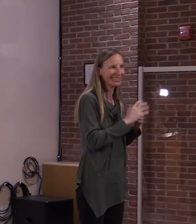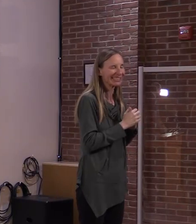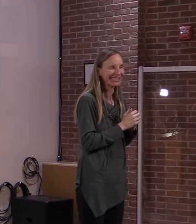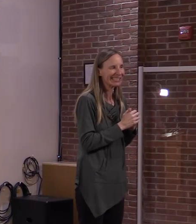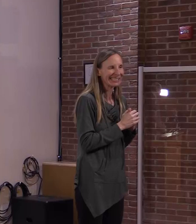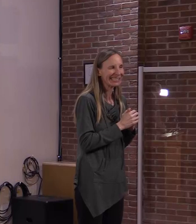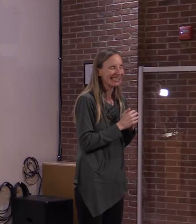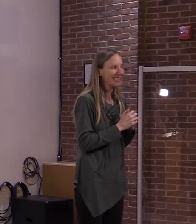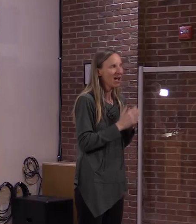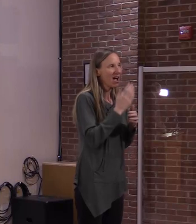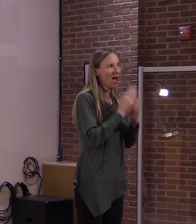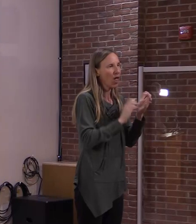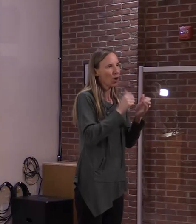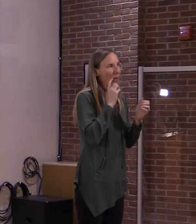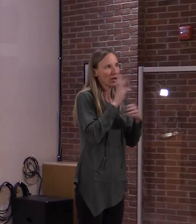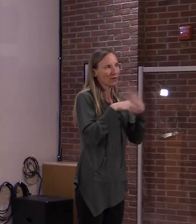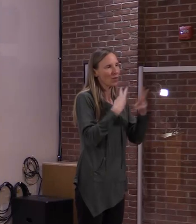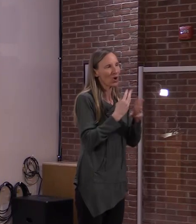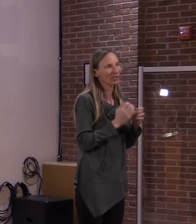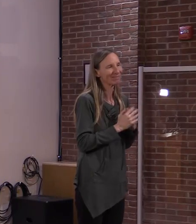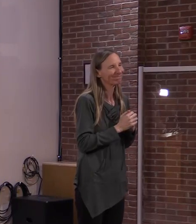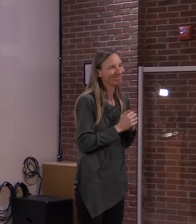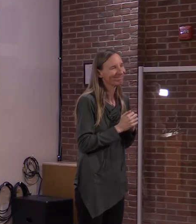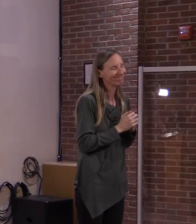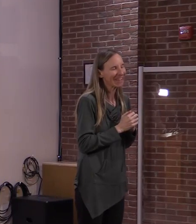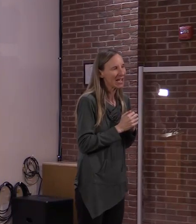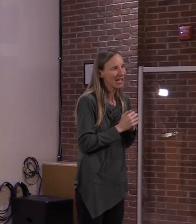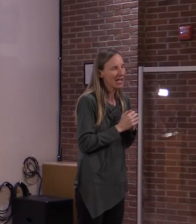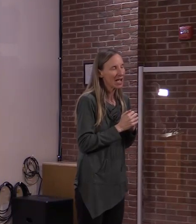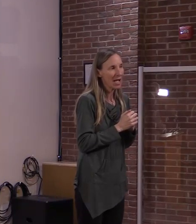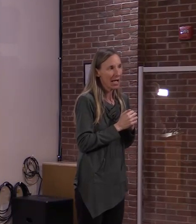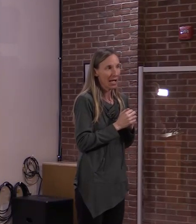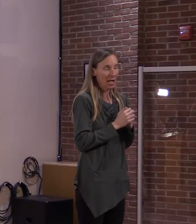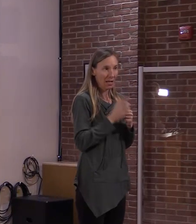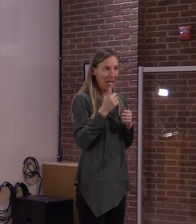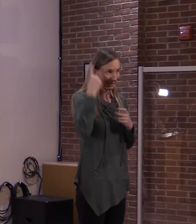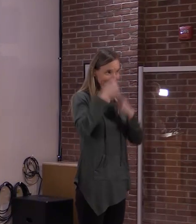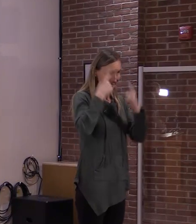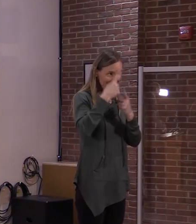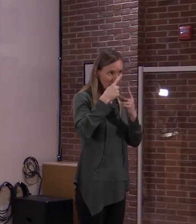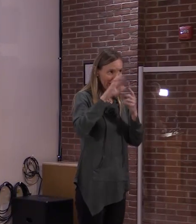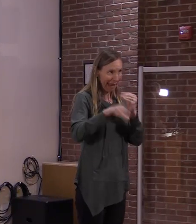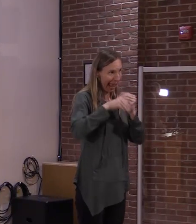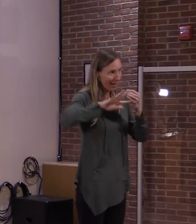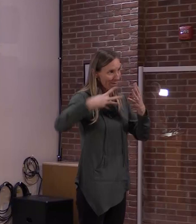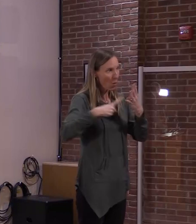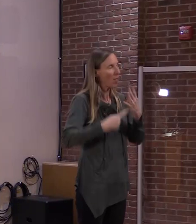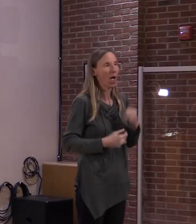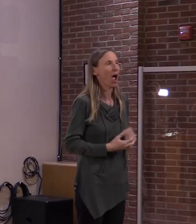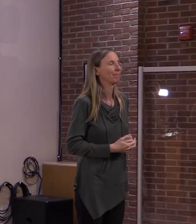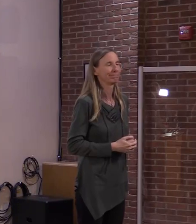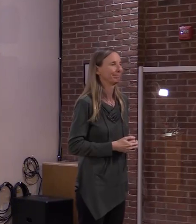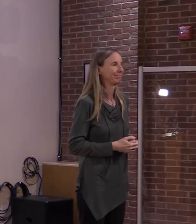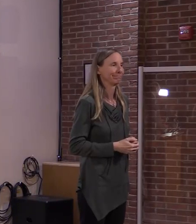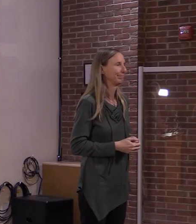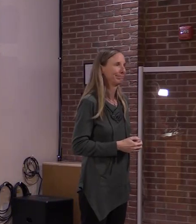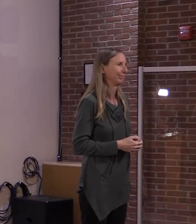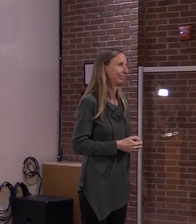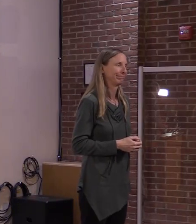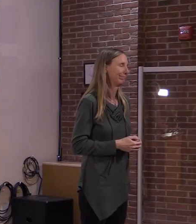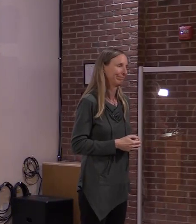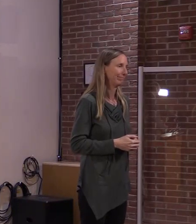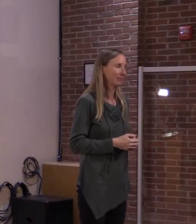parts of the world. So that's as much as I know at this point in time. So it's certainly not going to have any